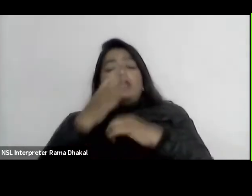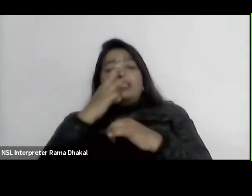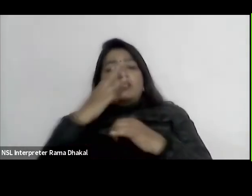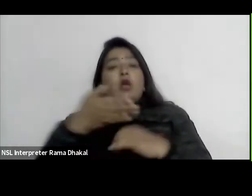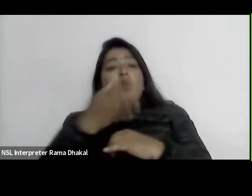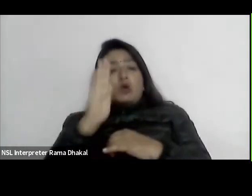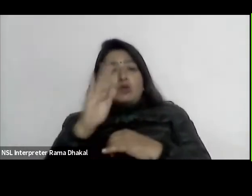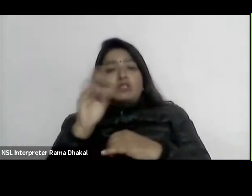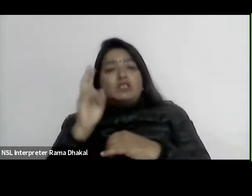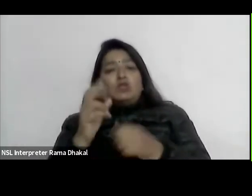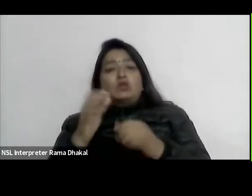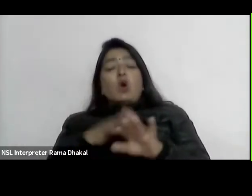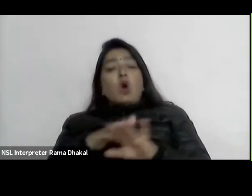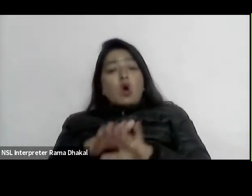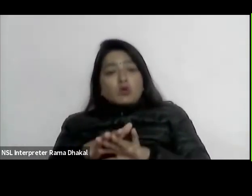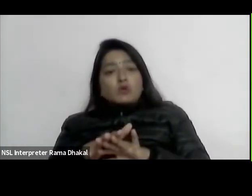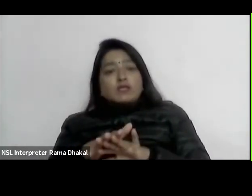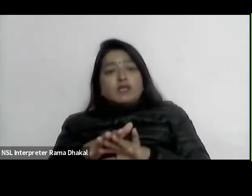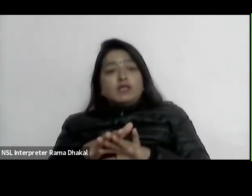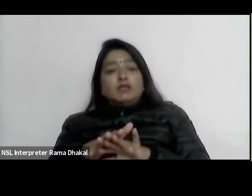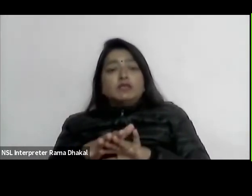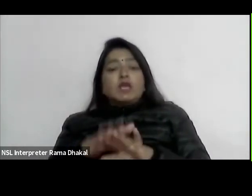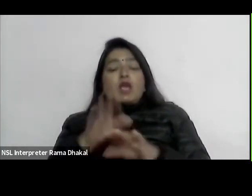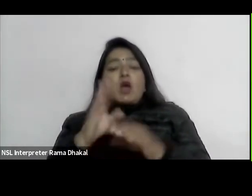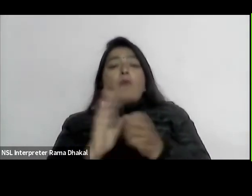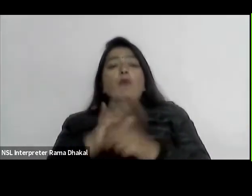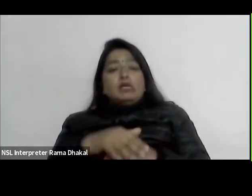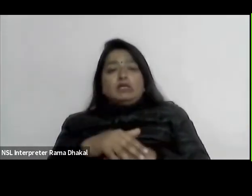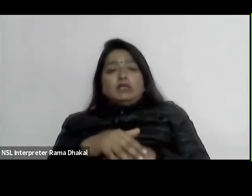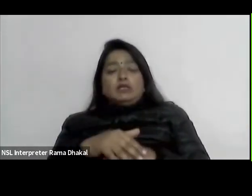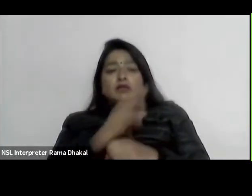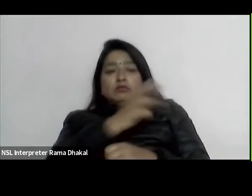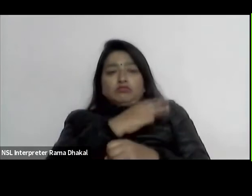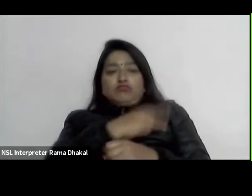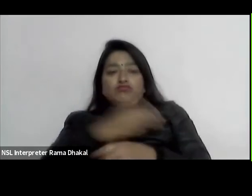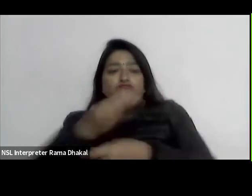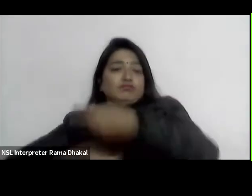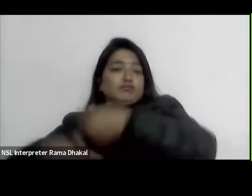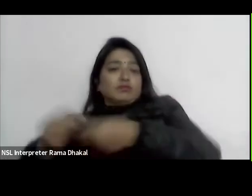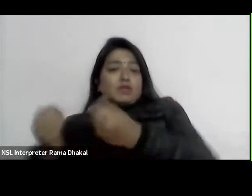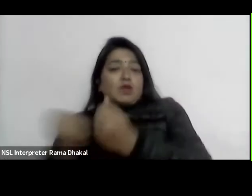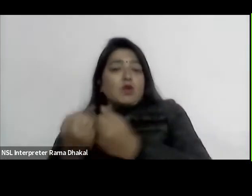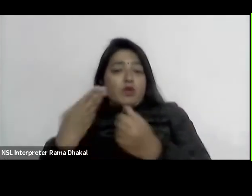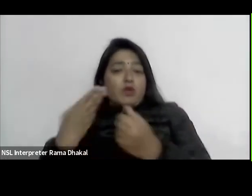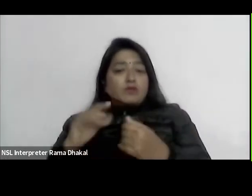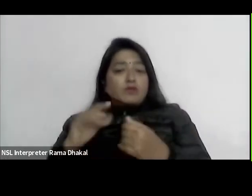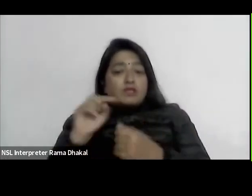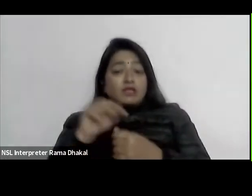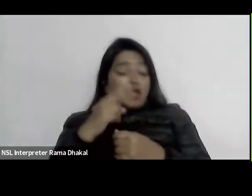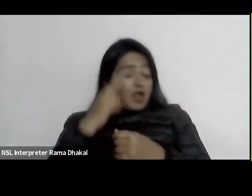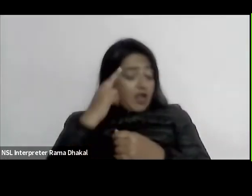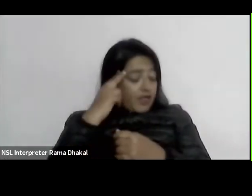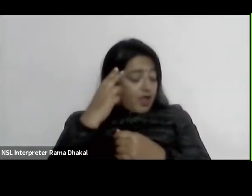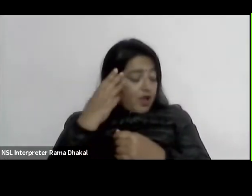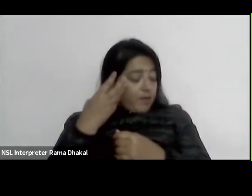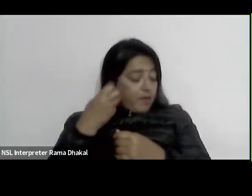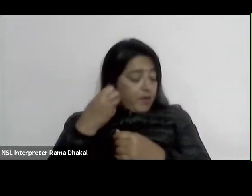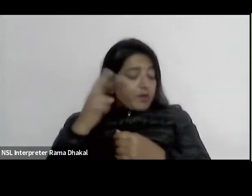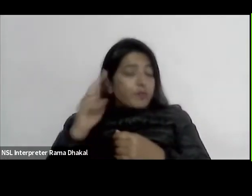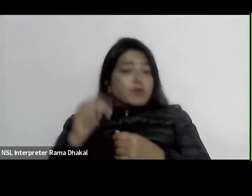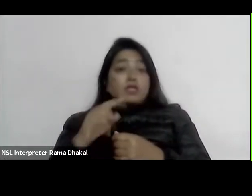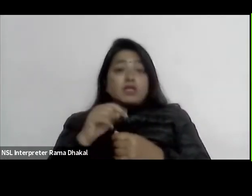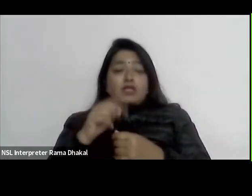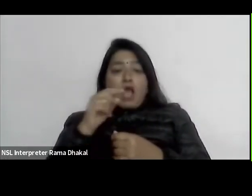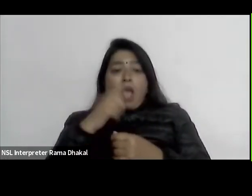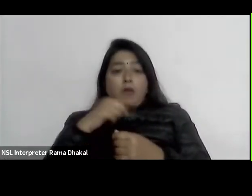The immigration officers were not skilled at PR. I felt I was a suspect. And so we have to be careful.